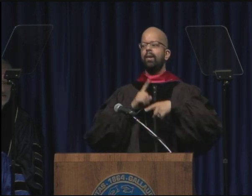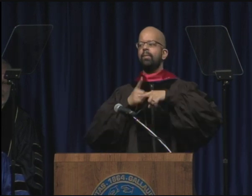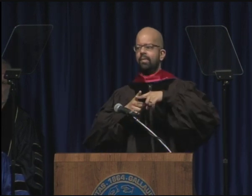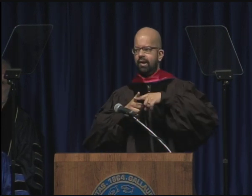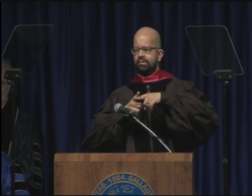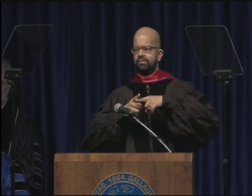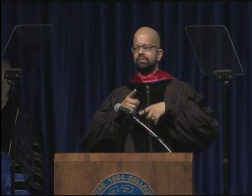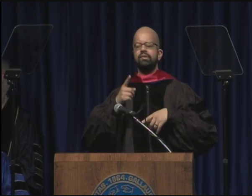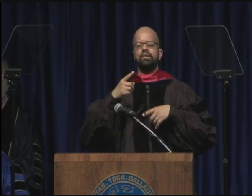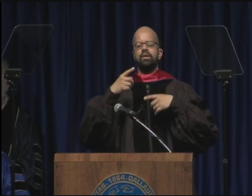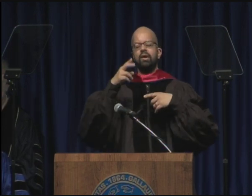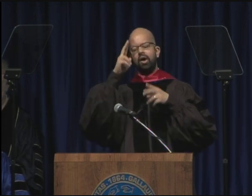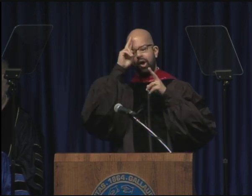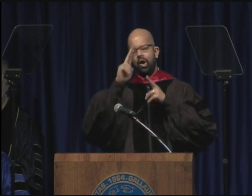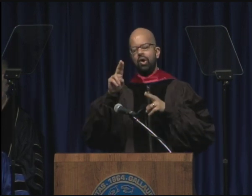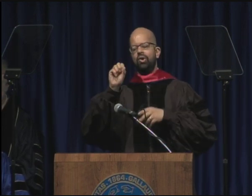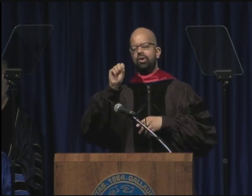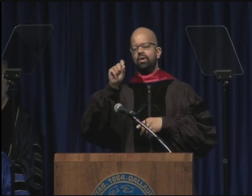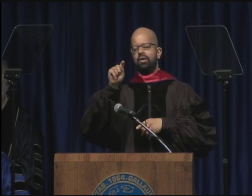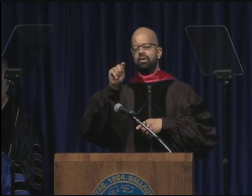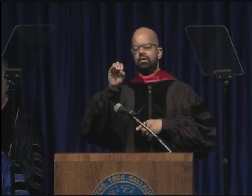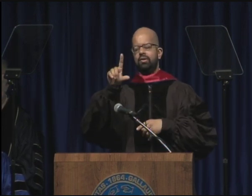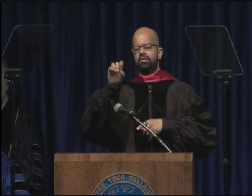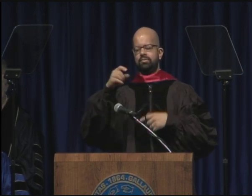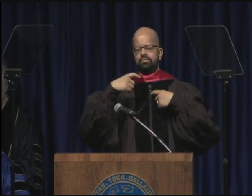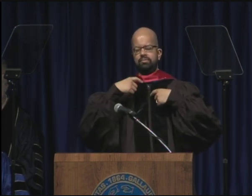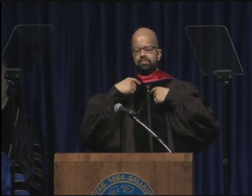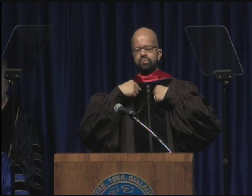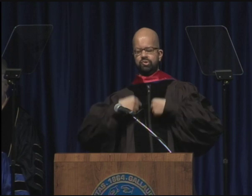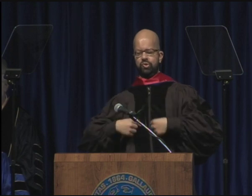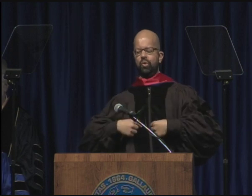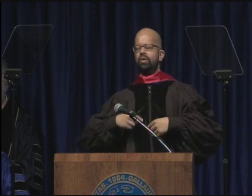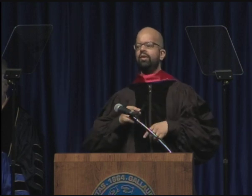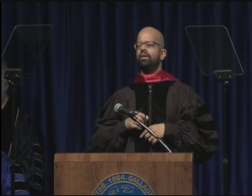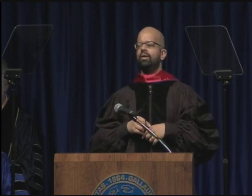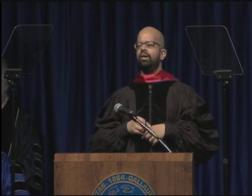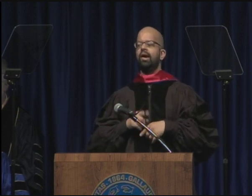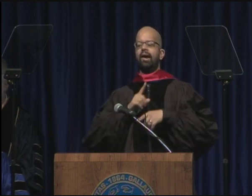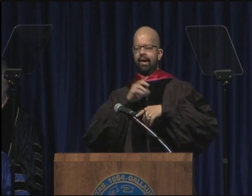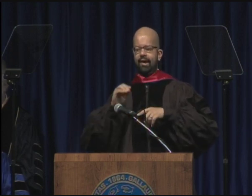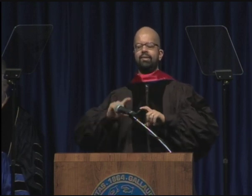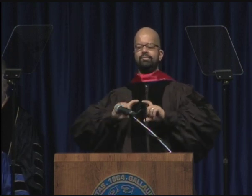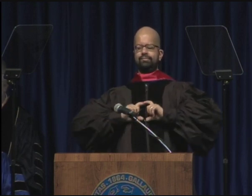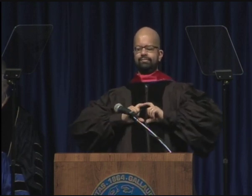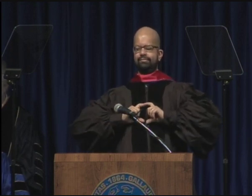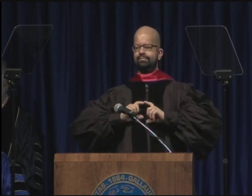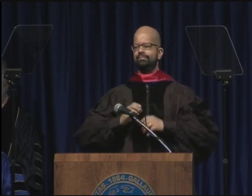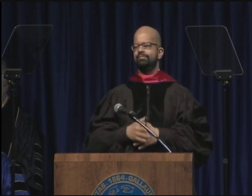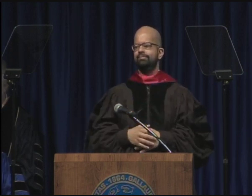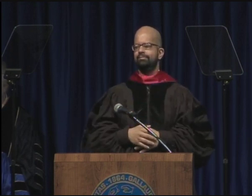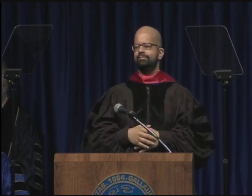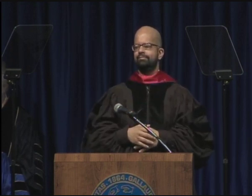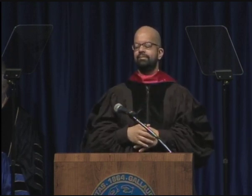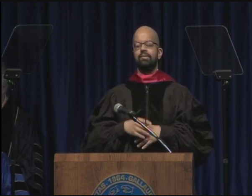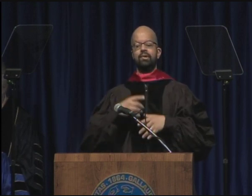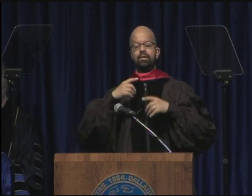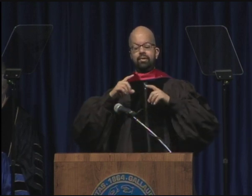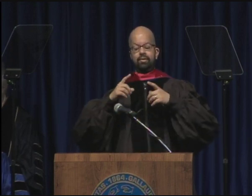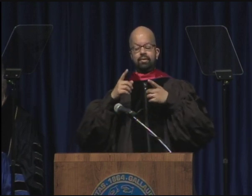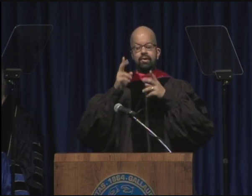their hoods, will receive in addition an honor stole and medallion to signify their noteworthy achievement.